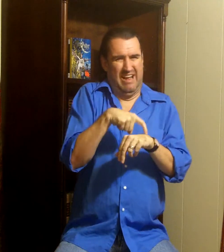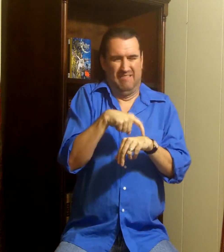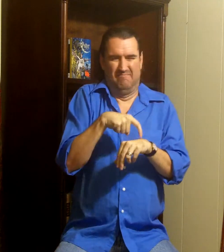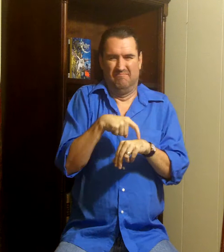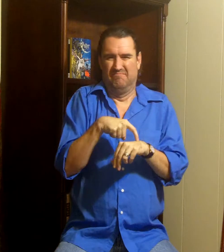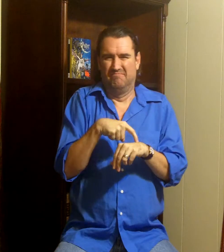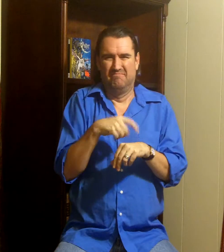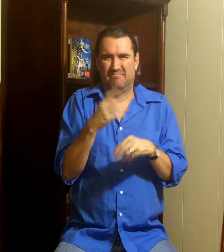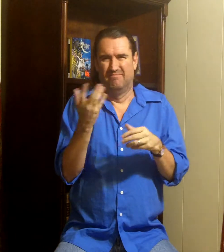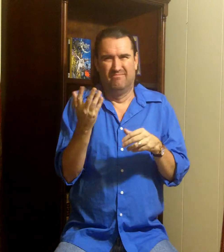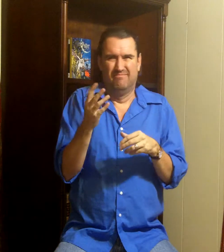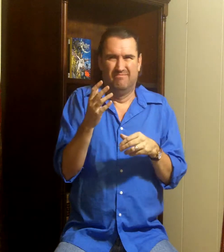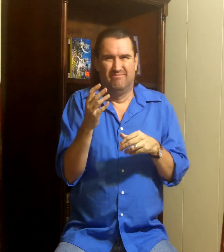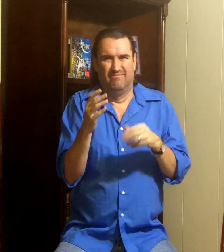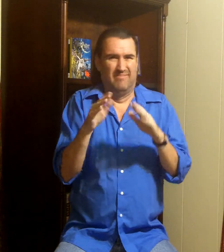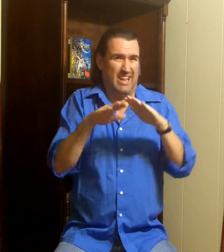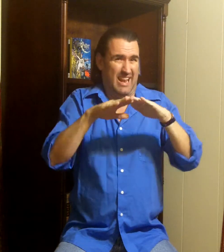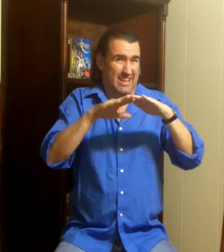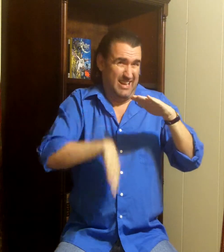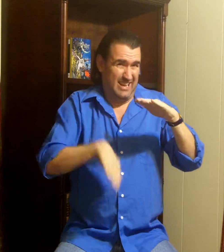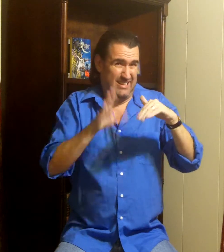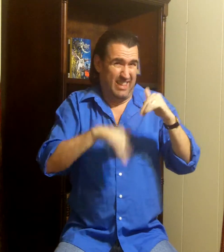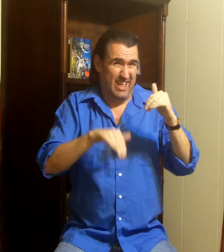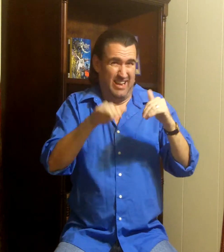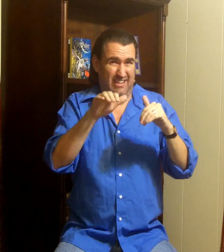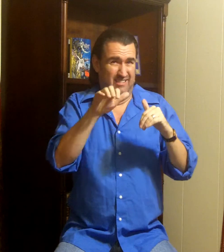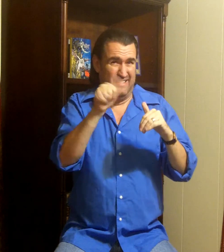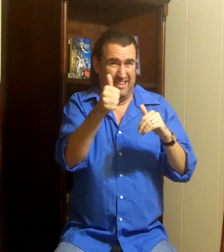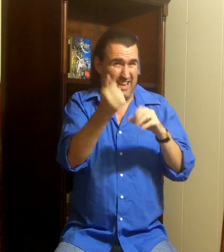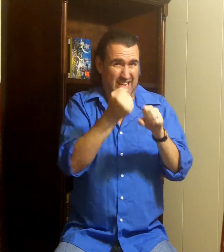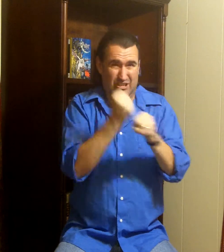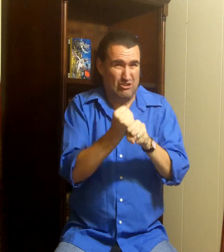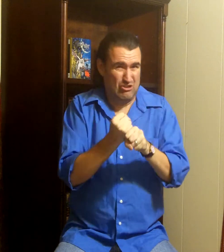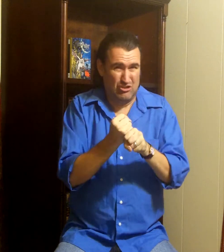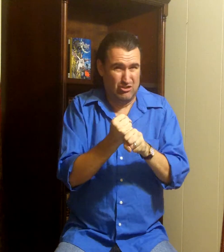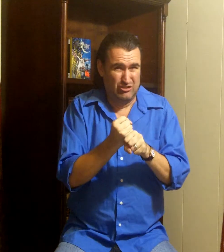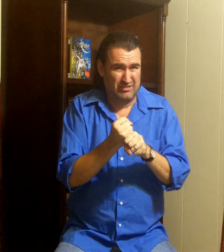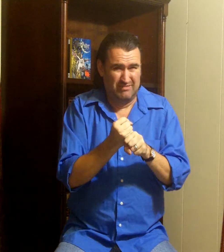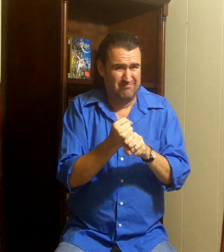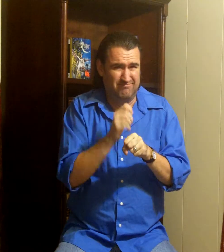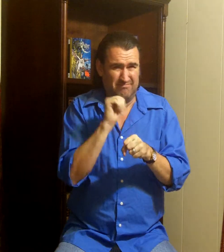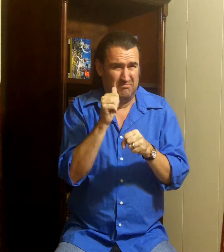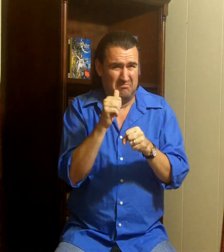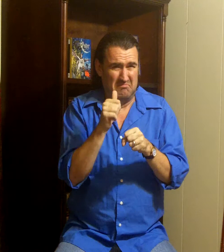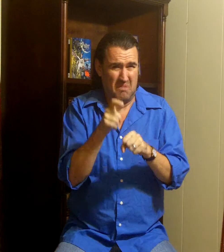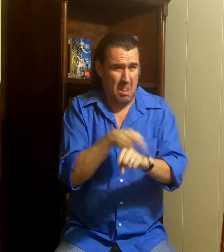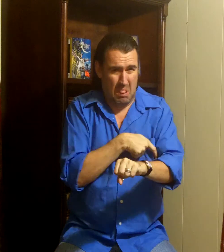only less than a decade, less than 10 years of levels. It was probably, it wasn't long.